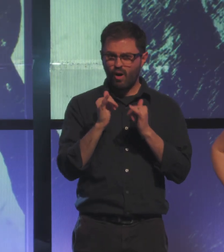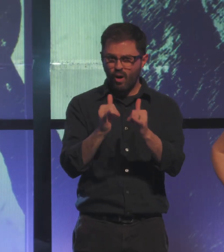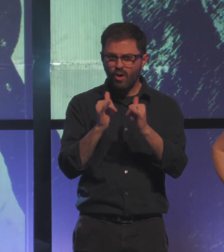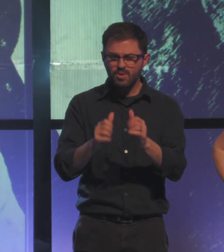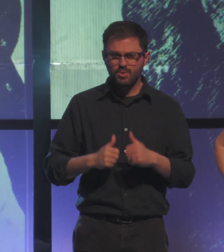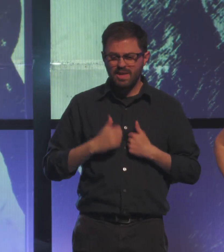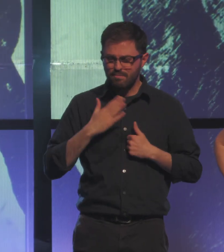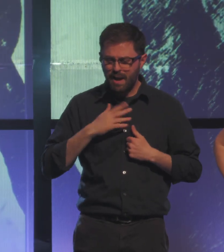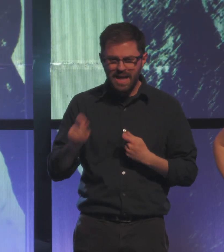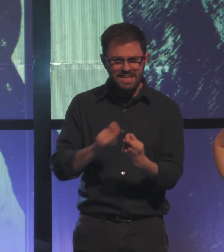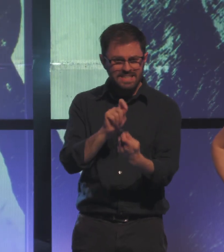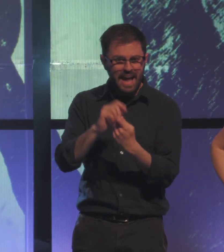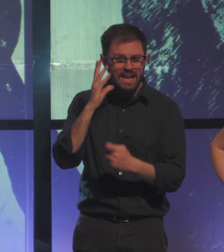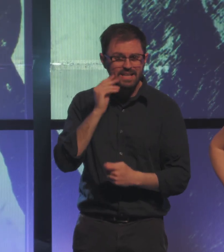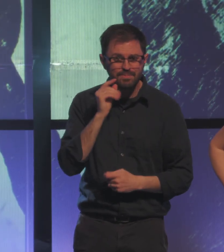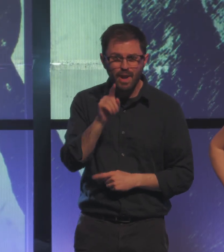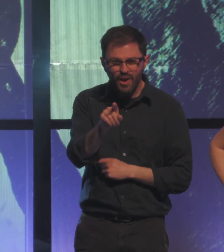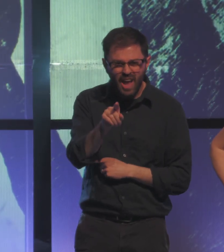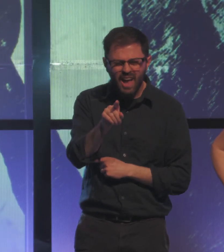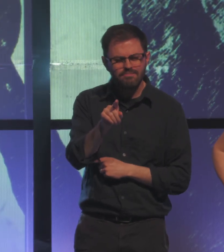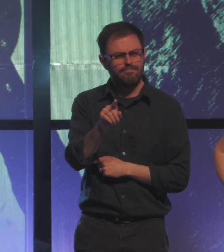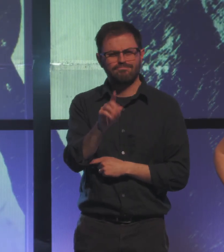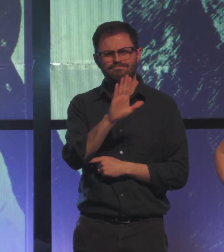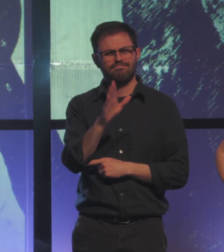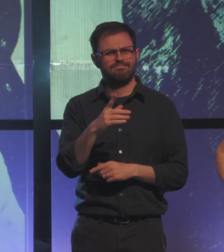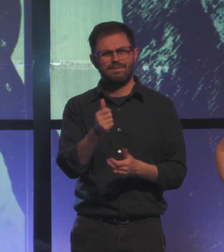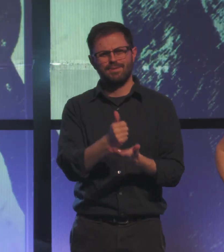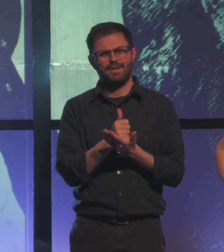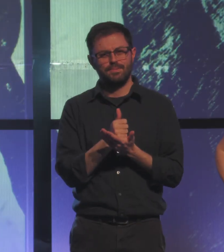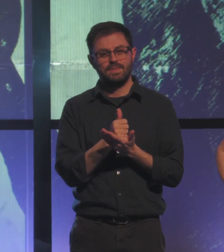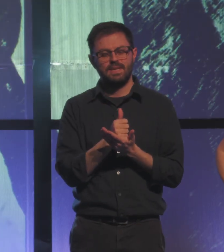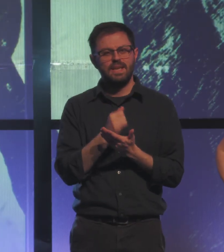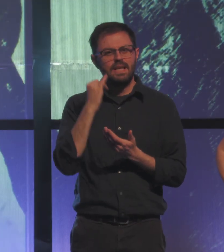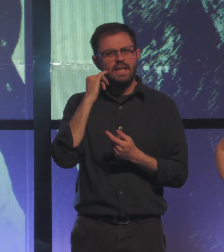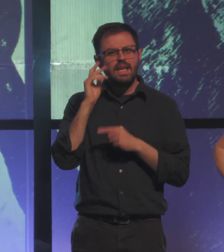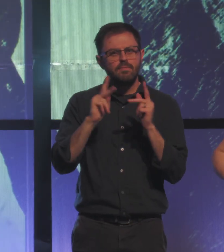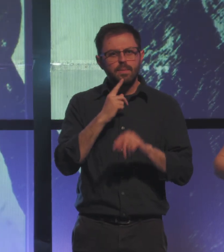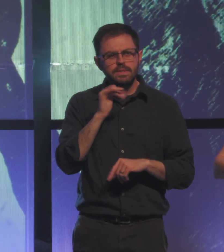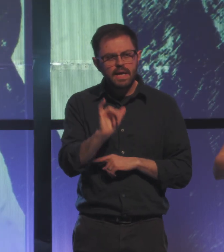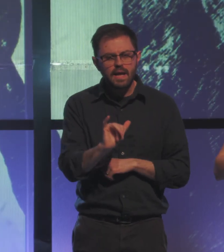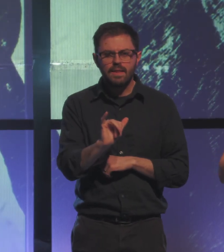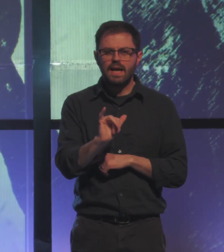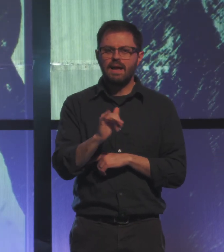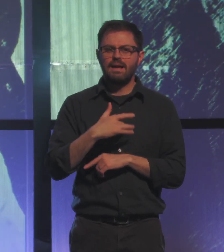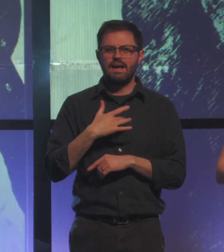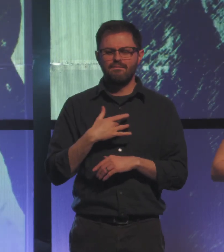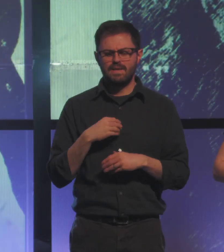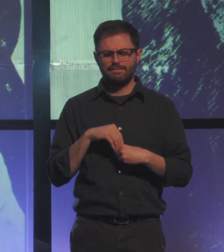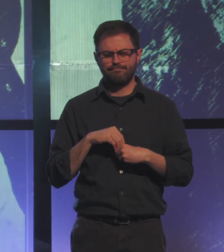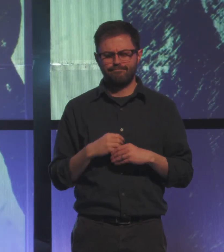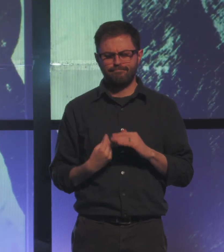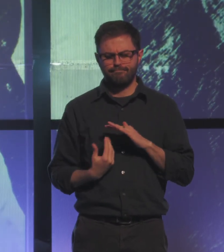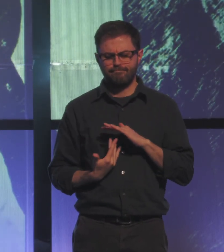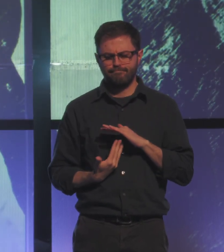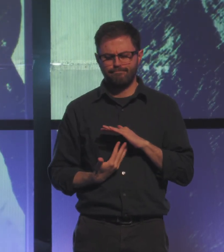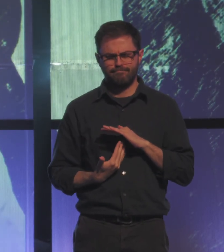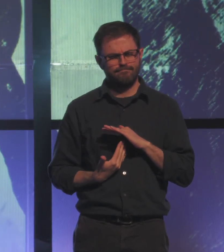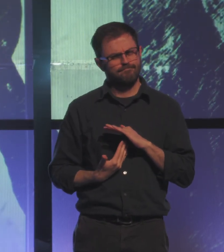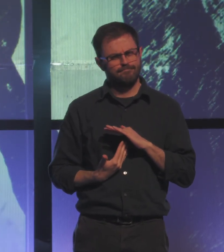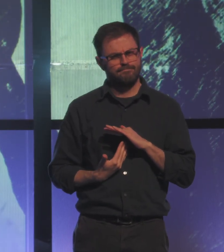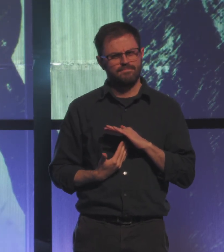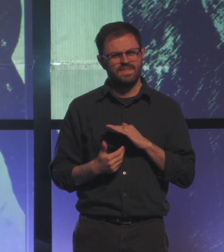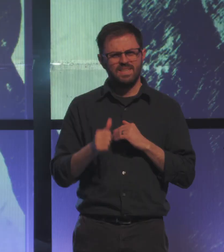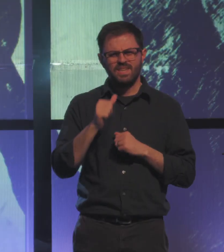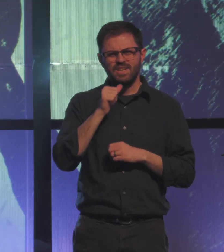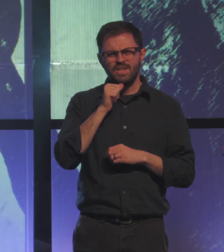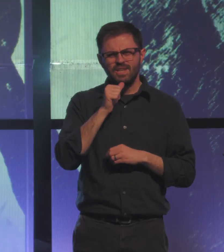That never helps me. When I hear that, I find myself feel a little like rage inside where I'm like, please